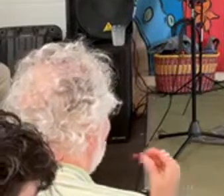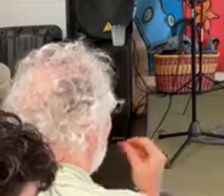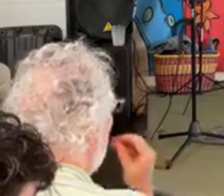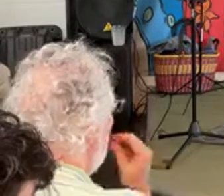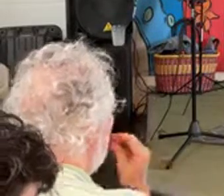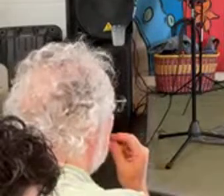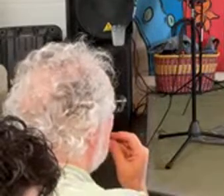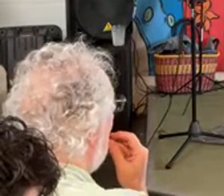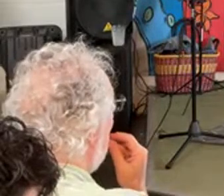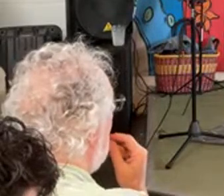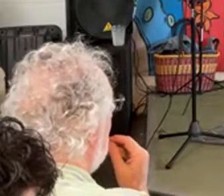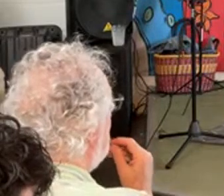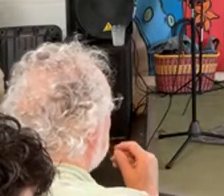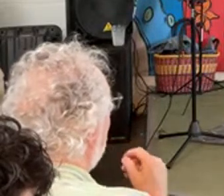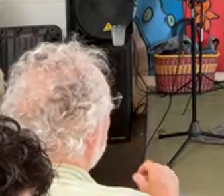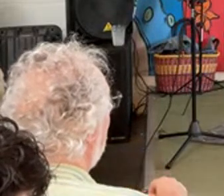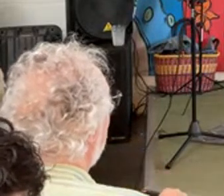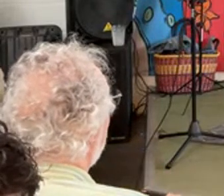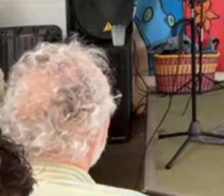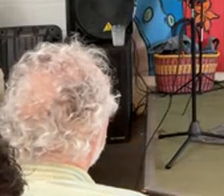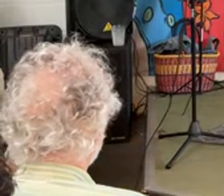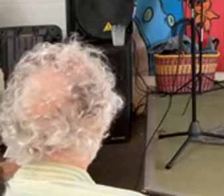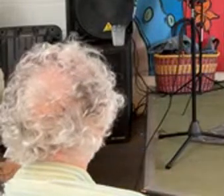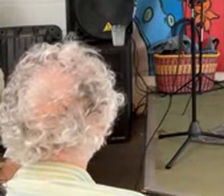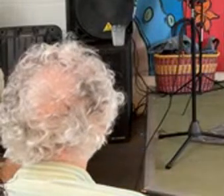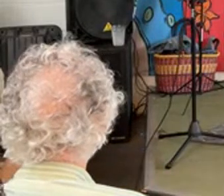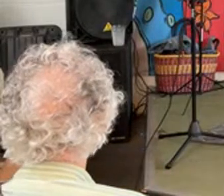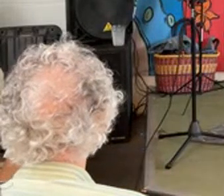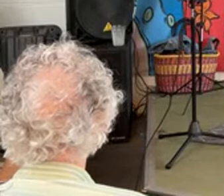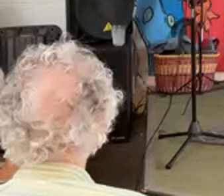finished all of that last week, but that's just the